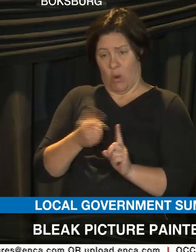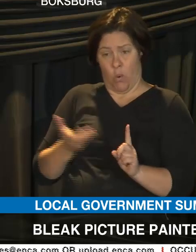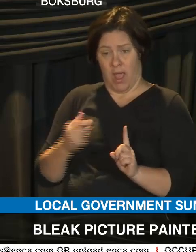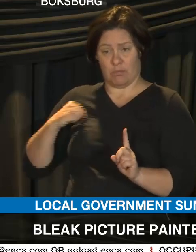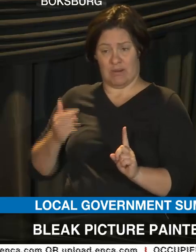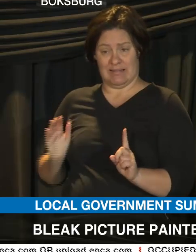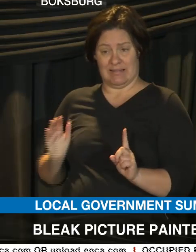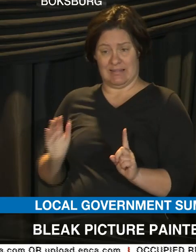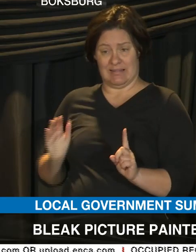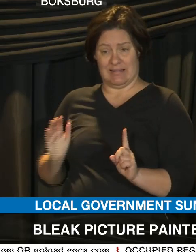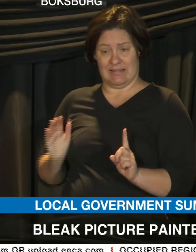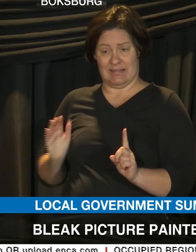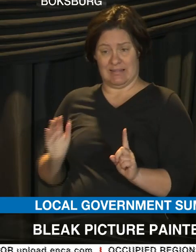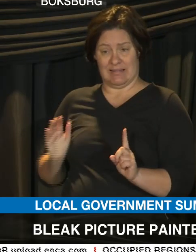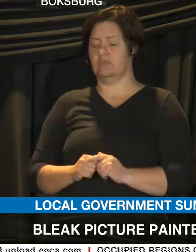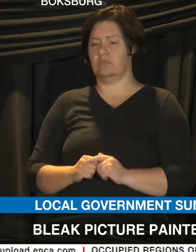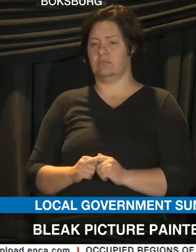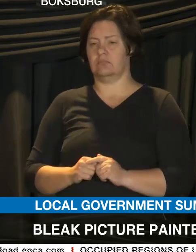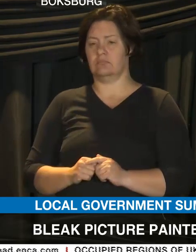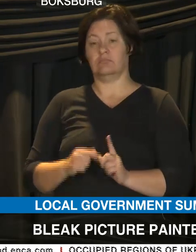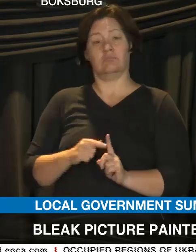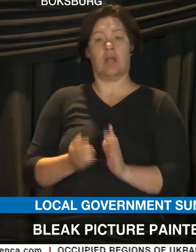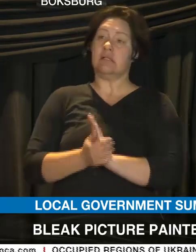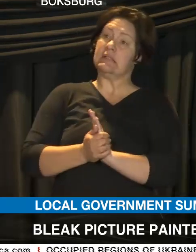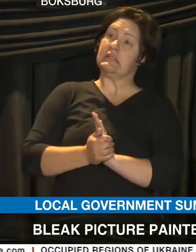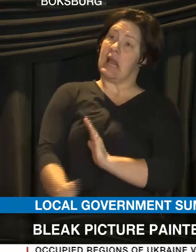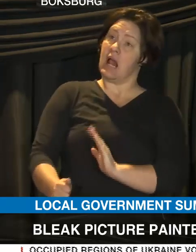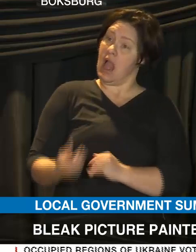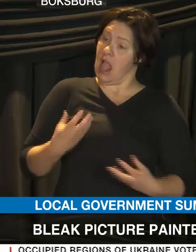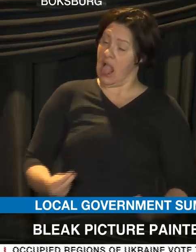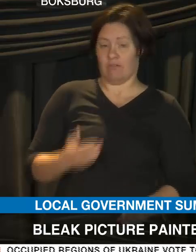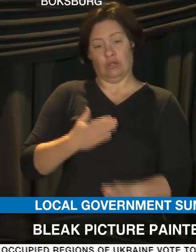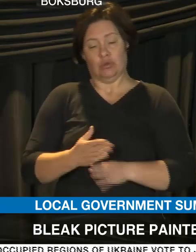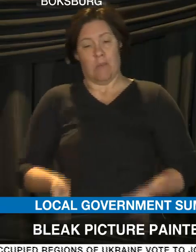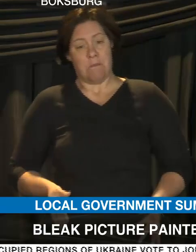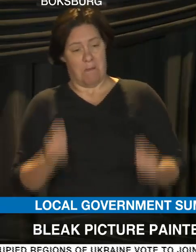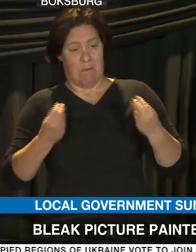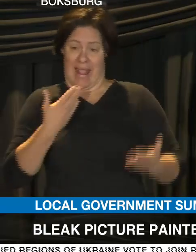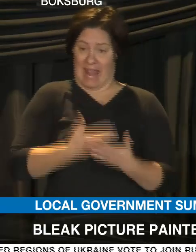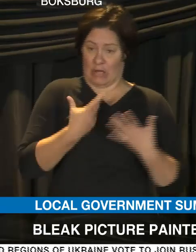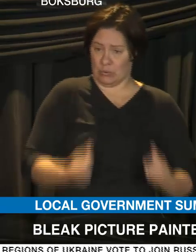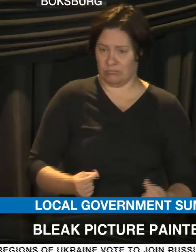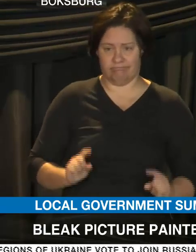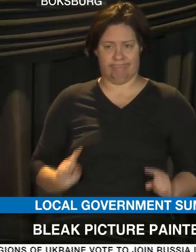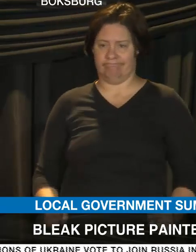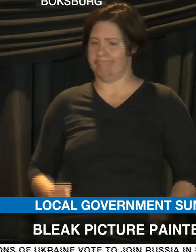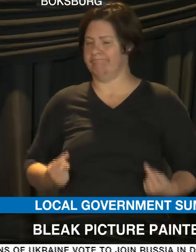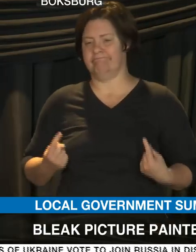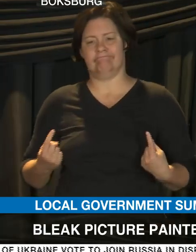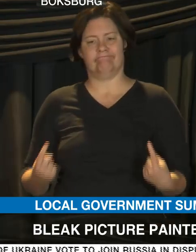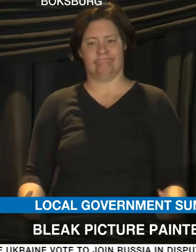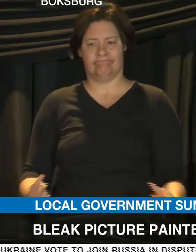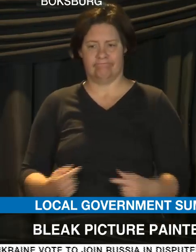municipalities do not have the necessary skills and capabilities to perform